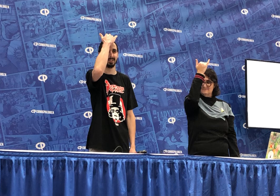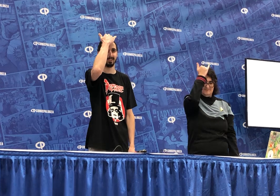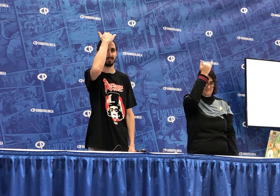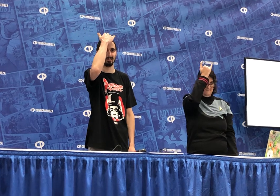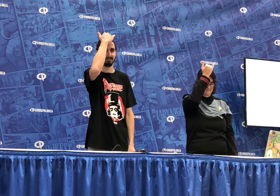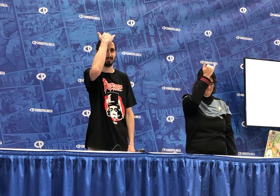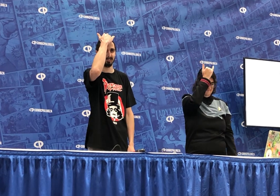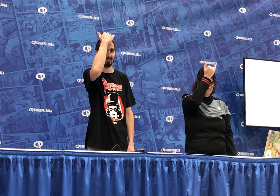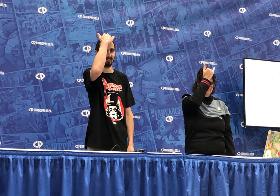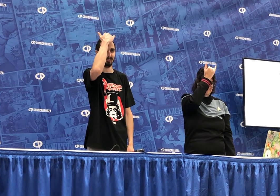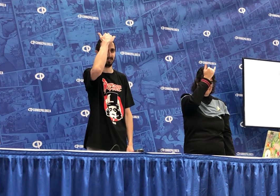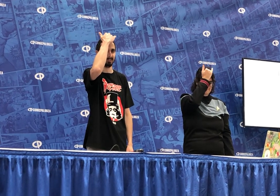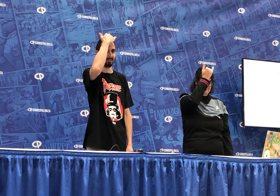Yellowstone, Y up by the forehead.